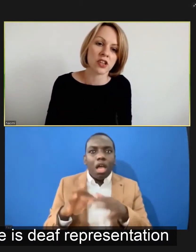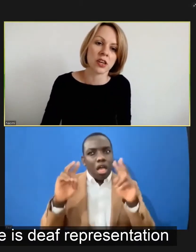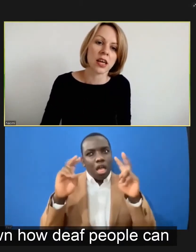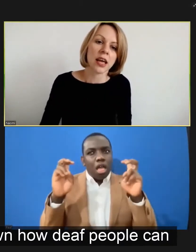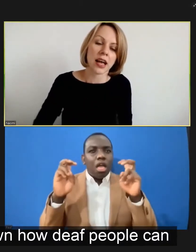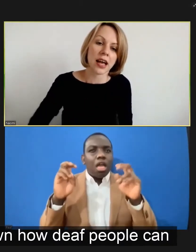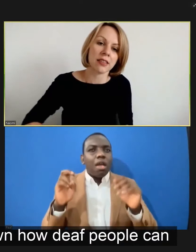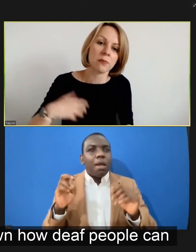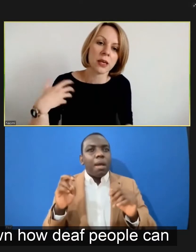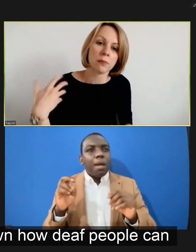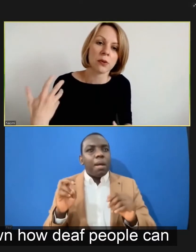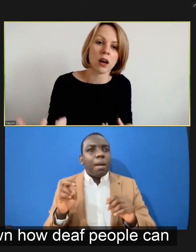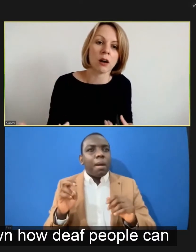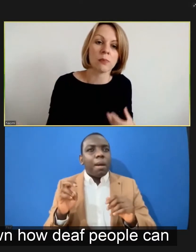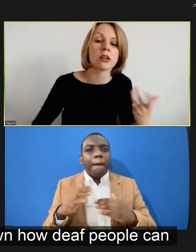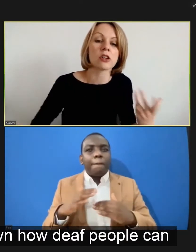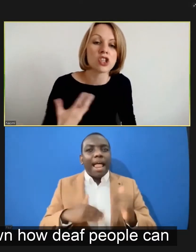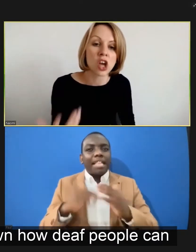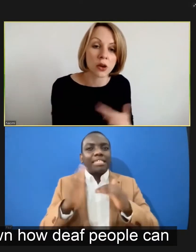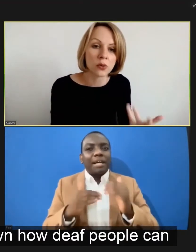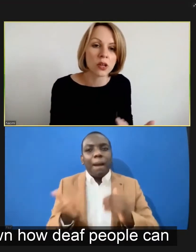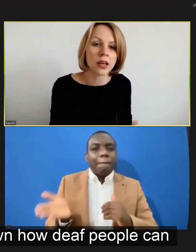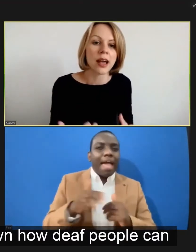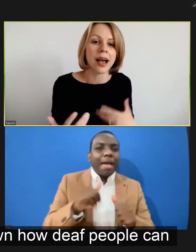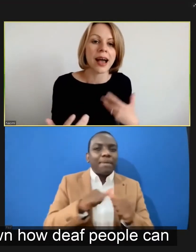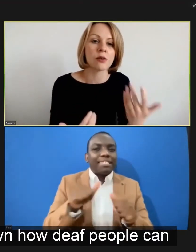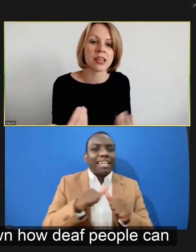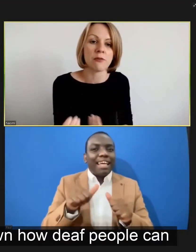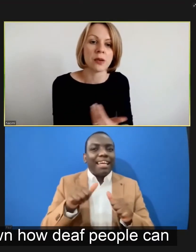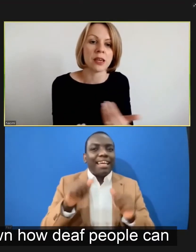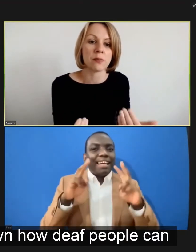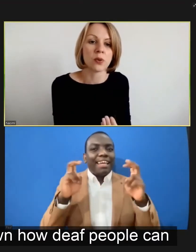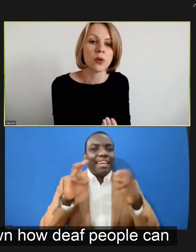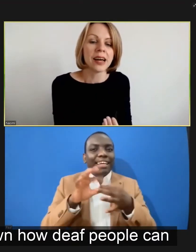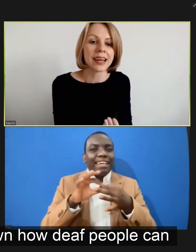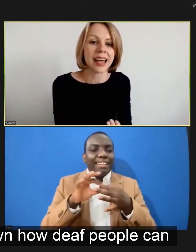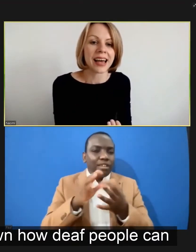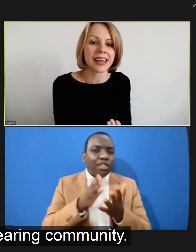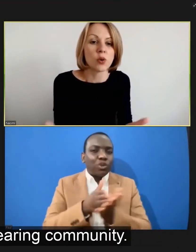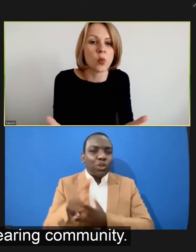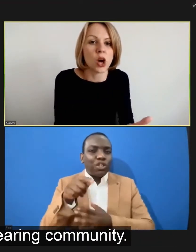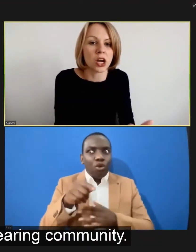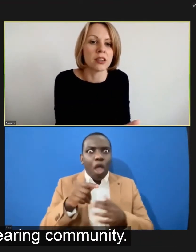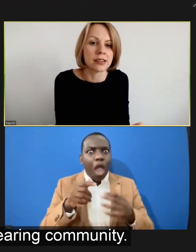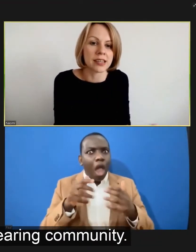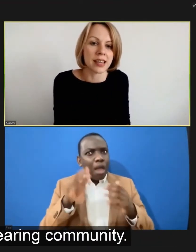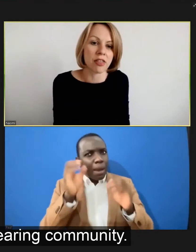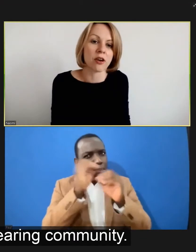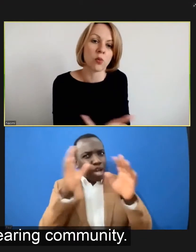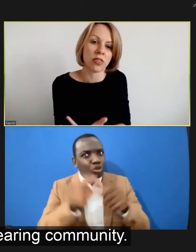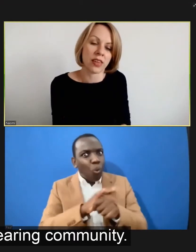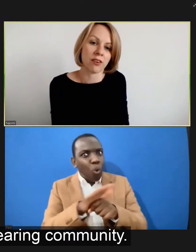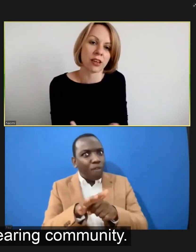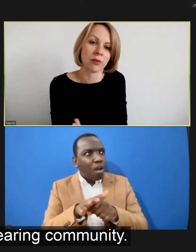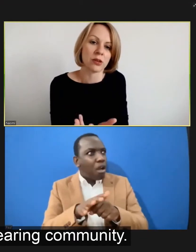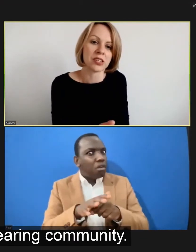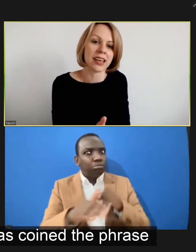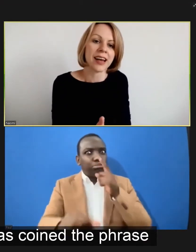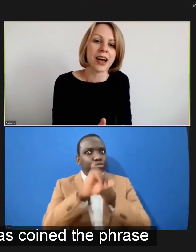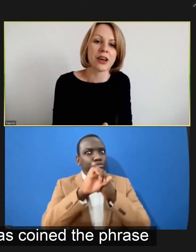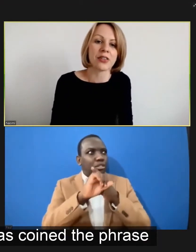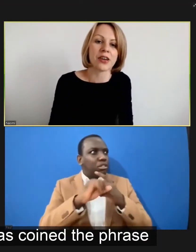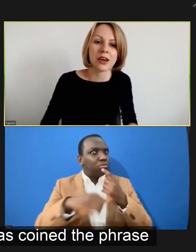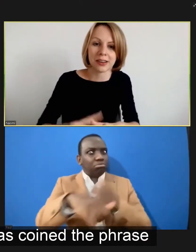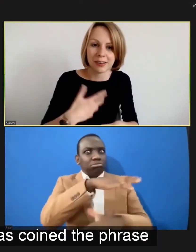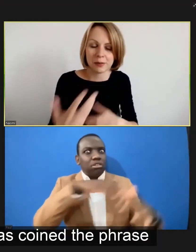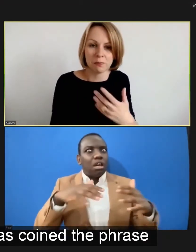representation and that people are being shown how deaf people can work together with the hearing community. I know